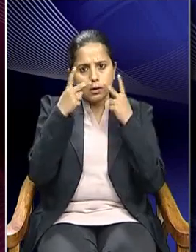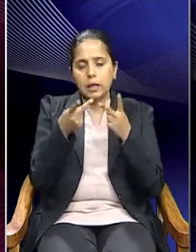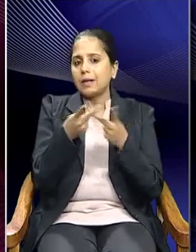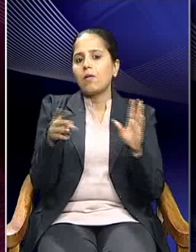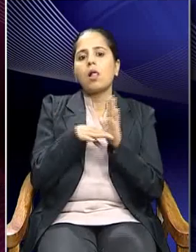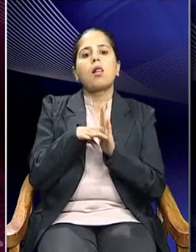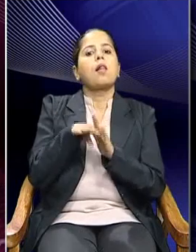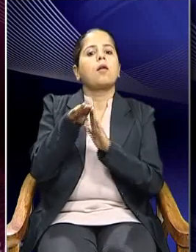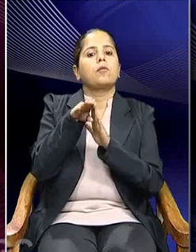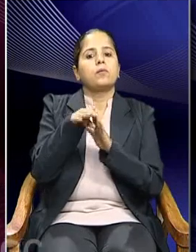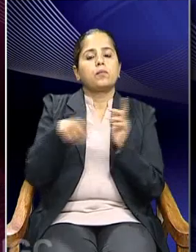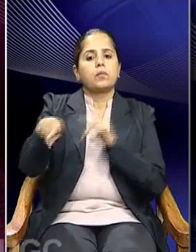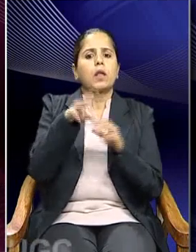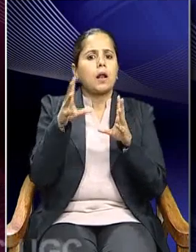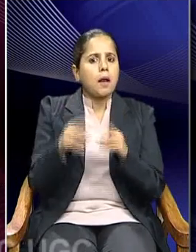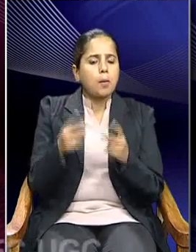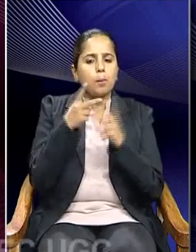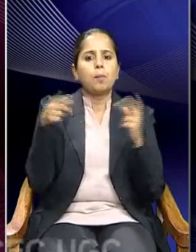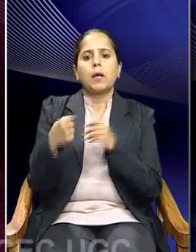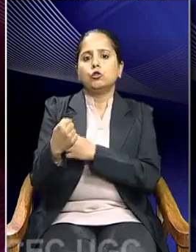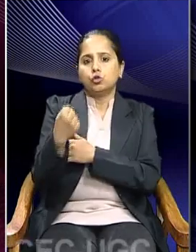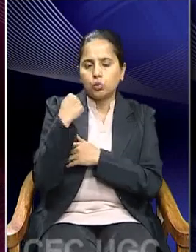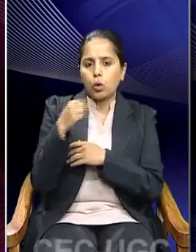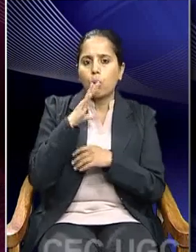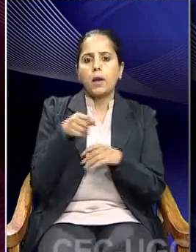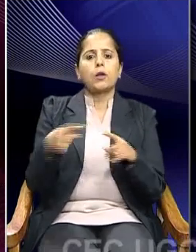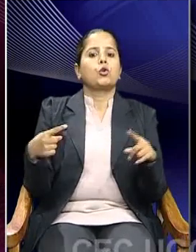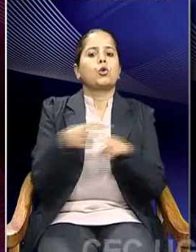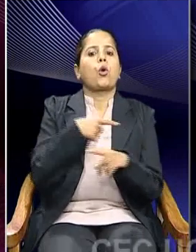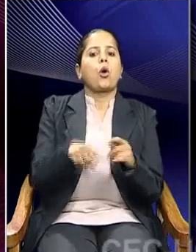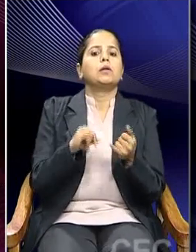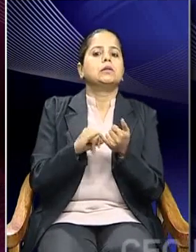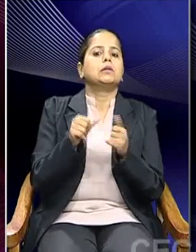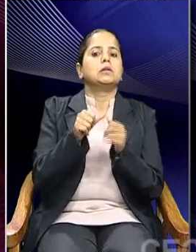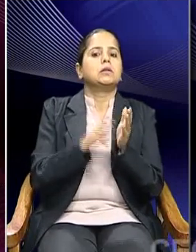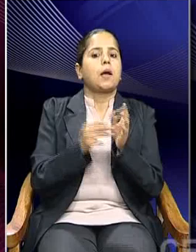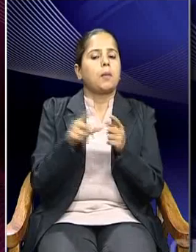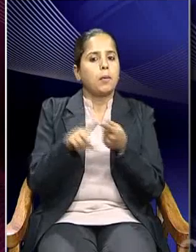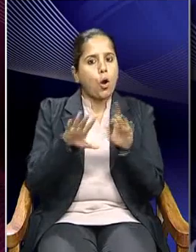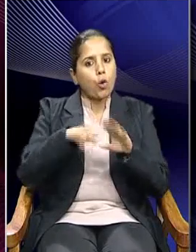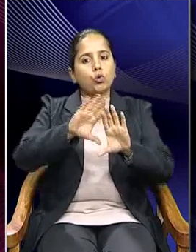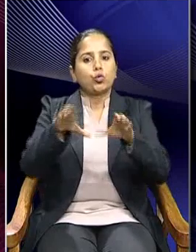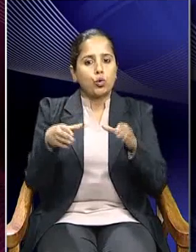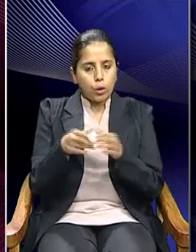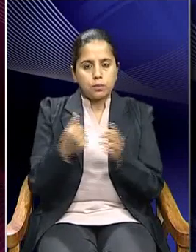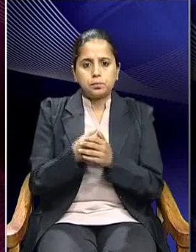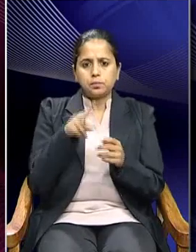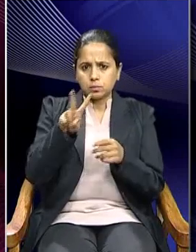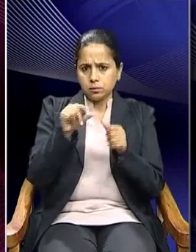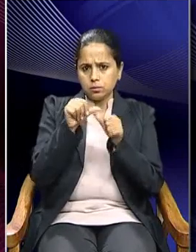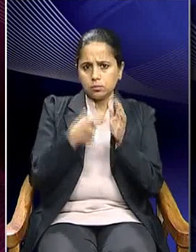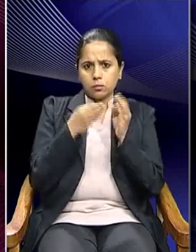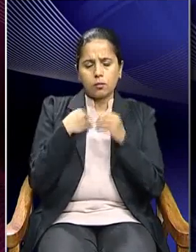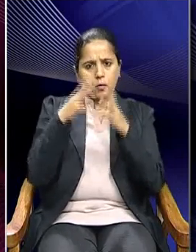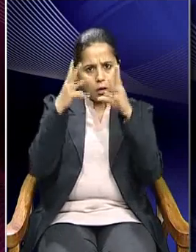level, amount or strength across sample and other aggregate group. Variable